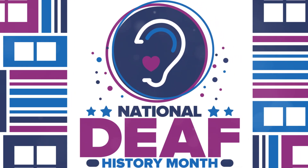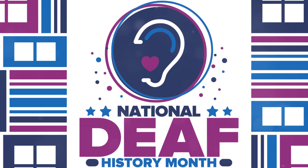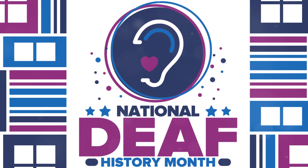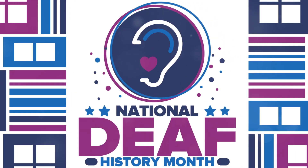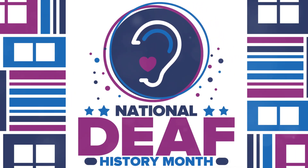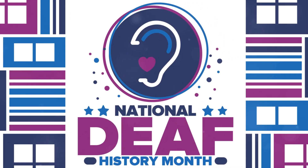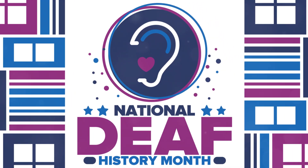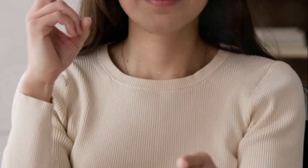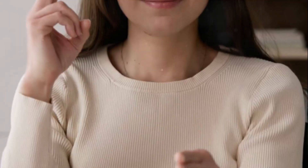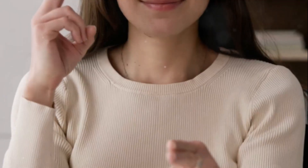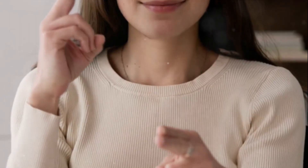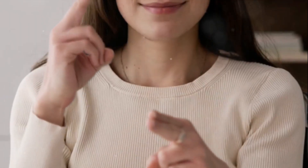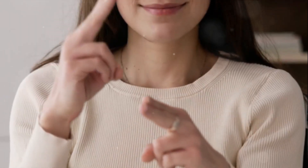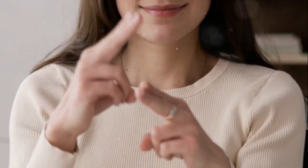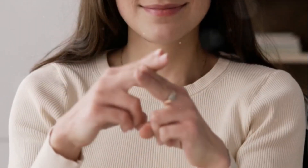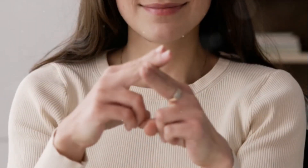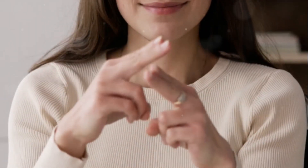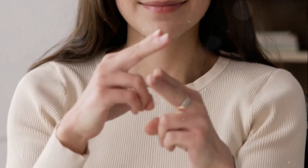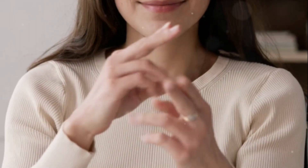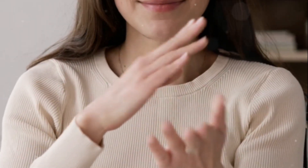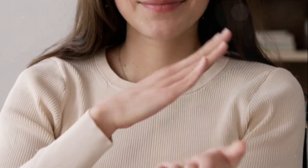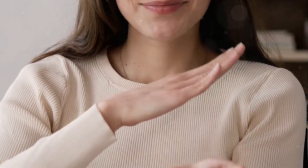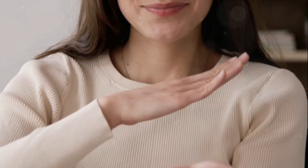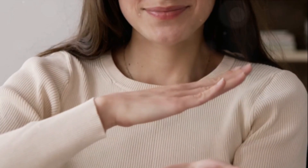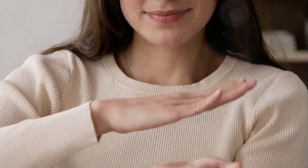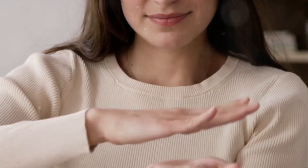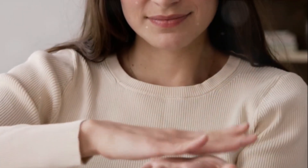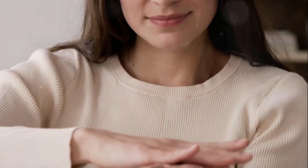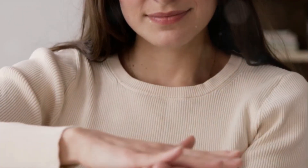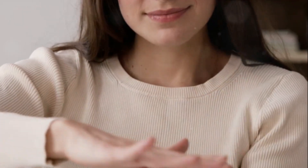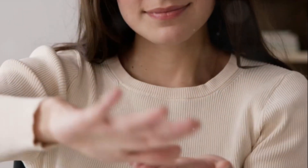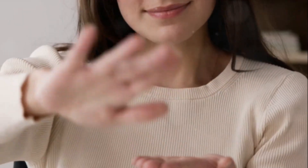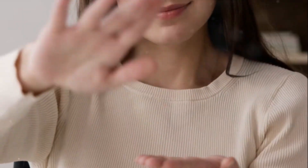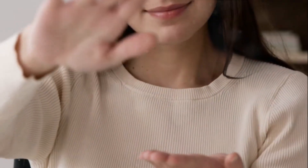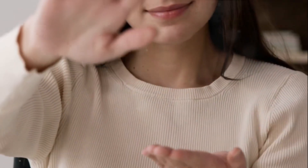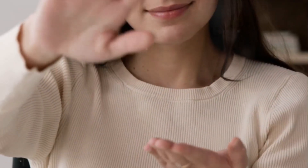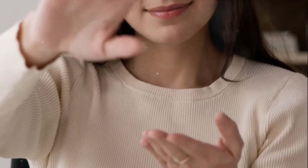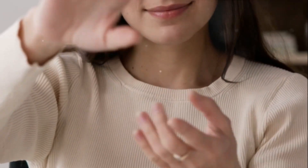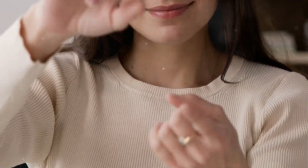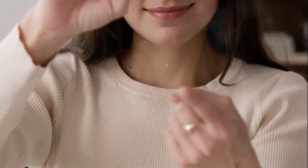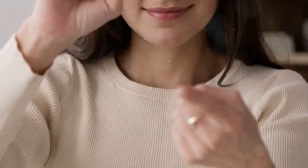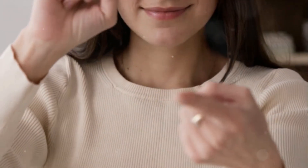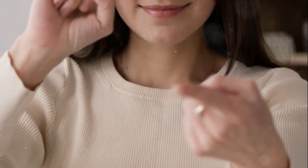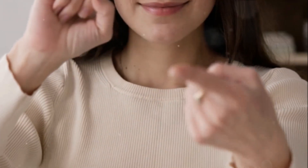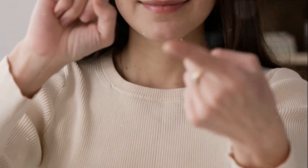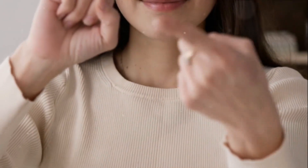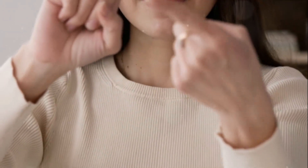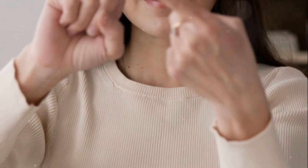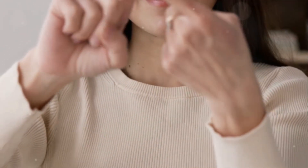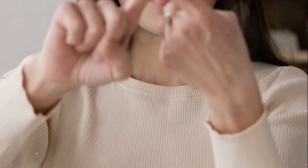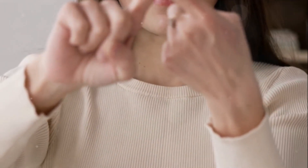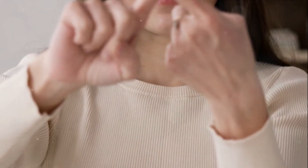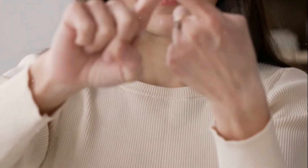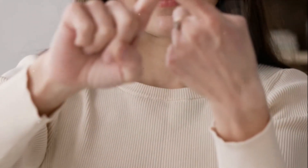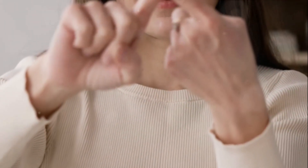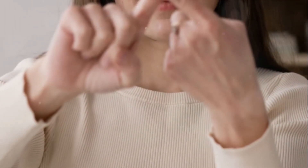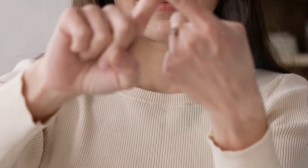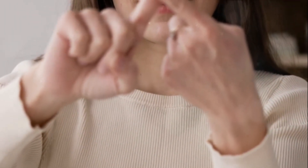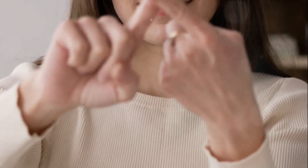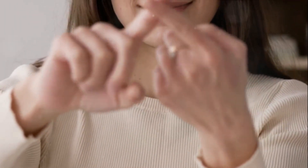recognition. A profound shift took place, challenging the then-prevailing views that saw deaf individuals solely in terms of their hearing loss.